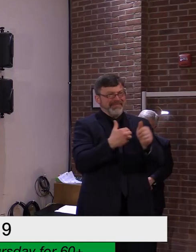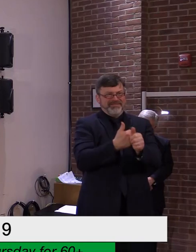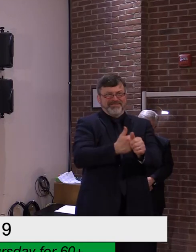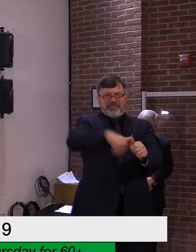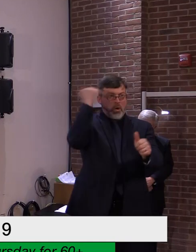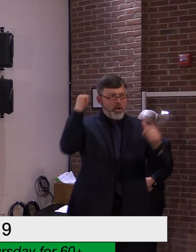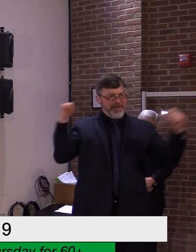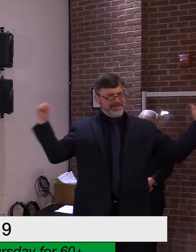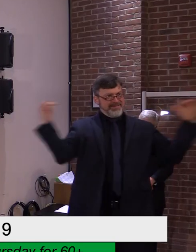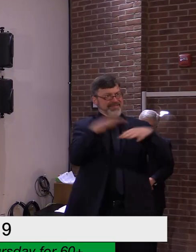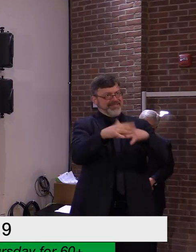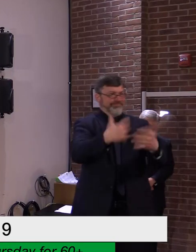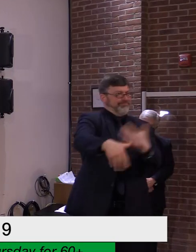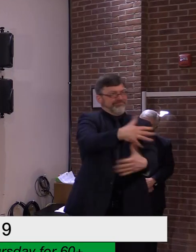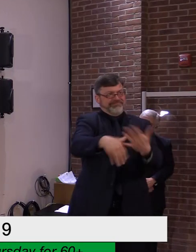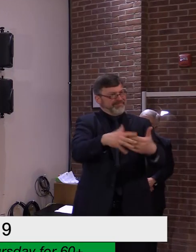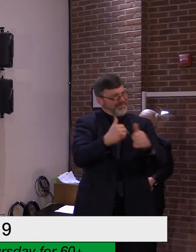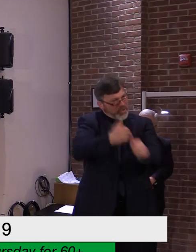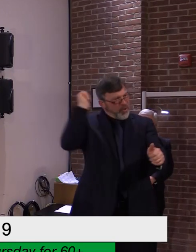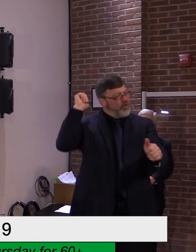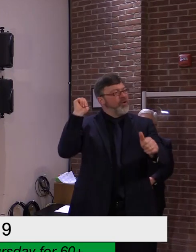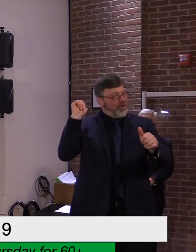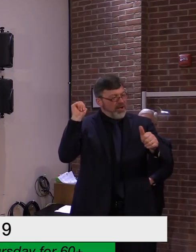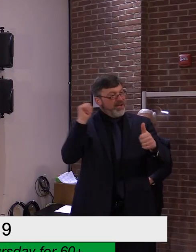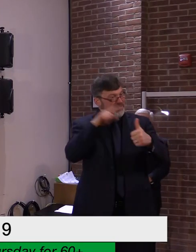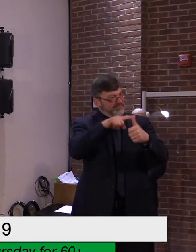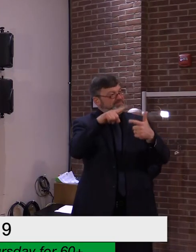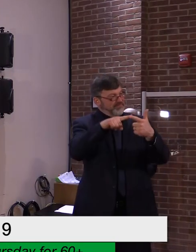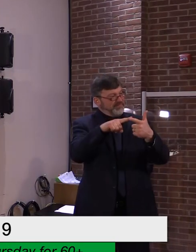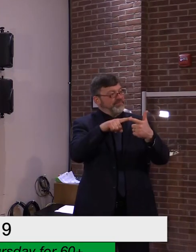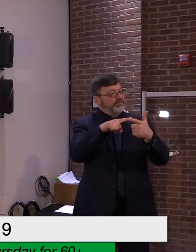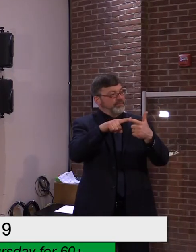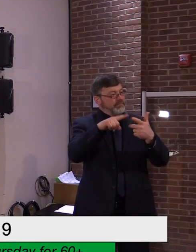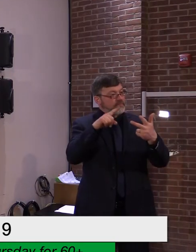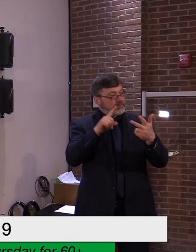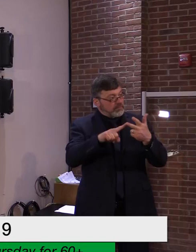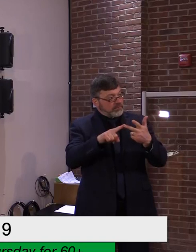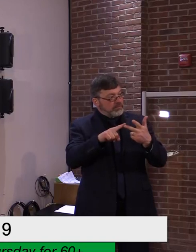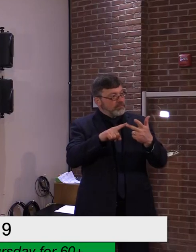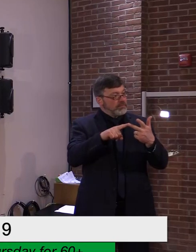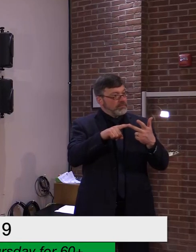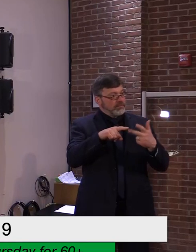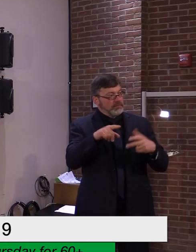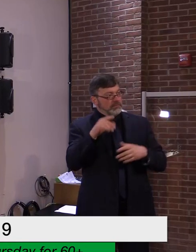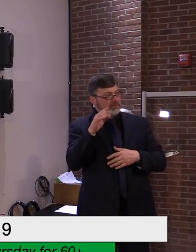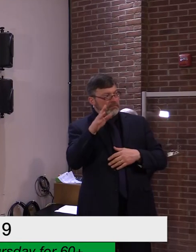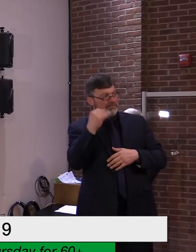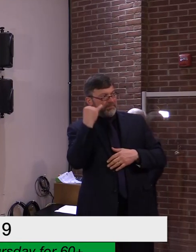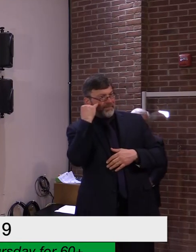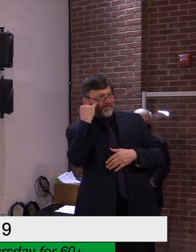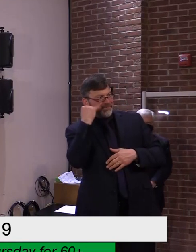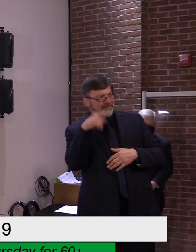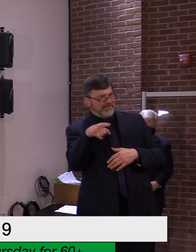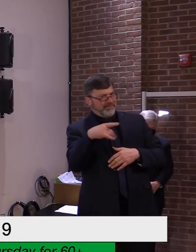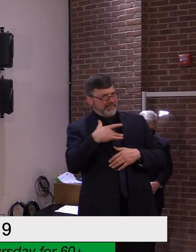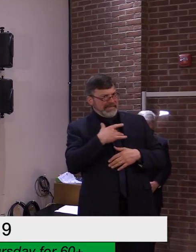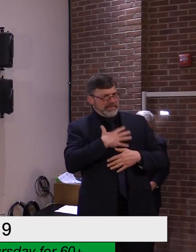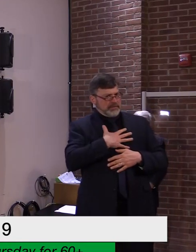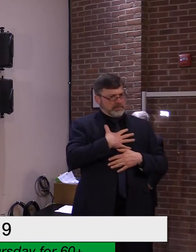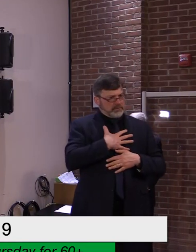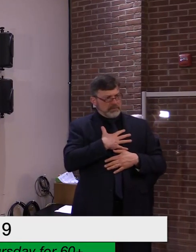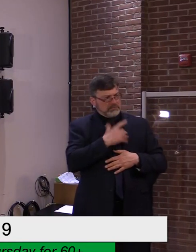get tested if you find you've been in a risky situation or think you might even have minor symptoms. And